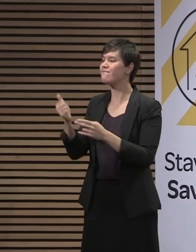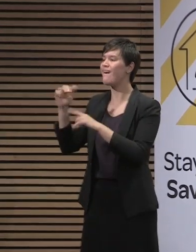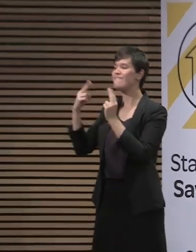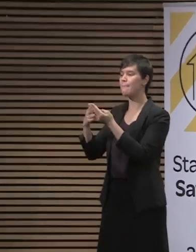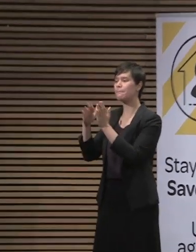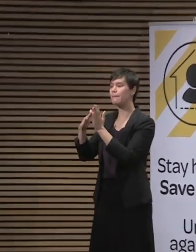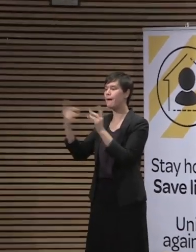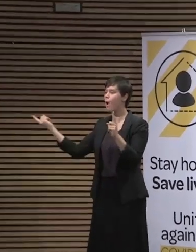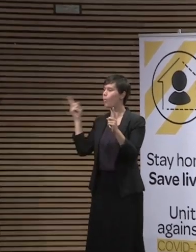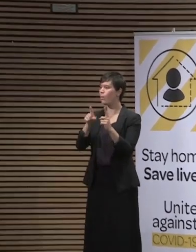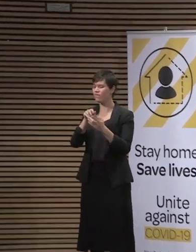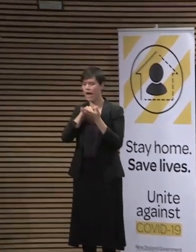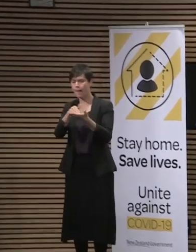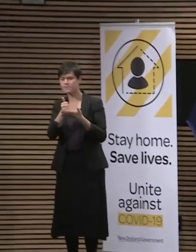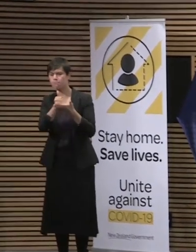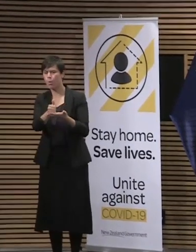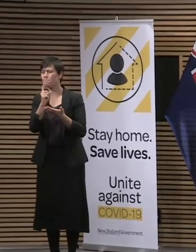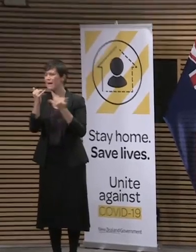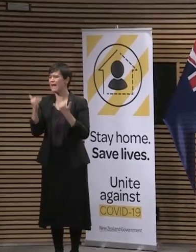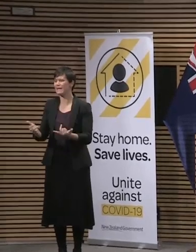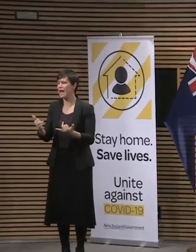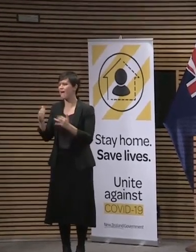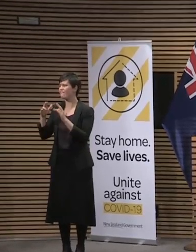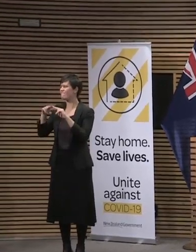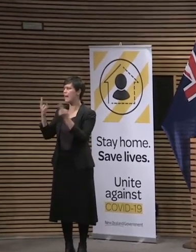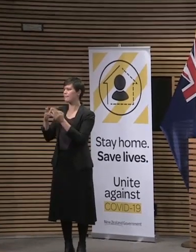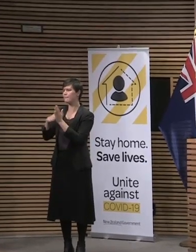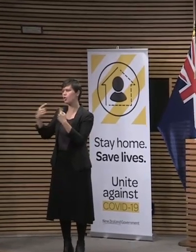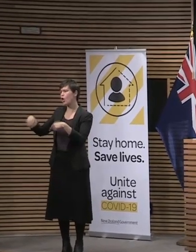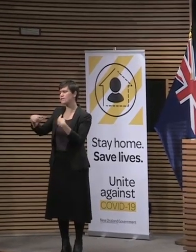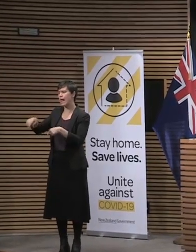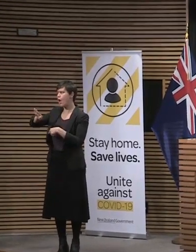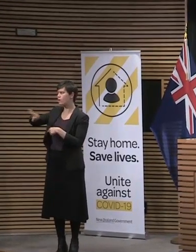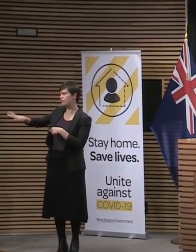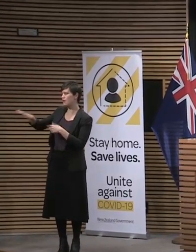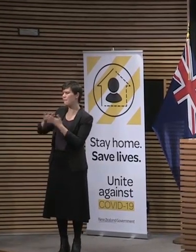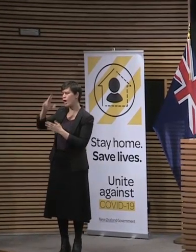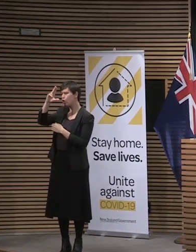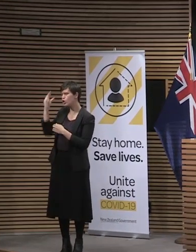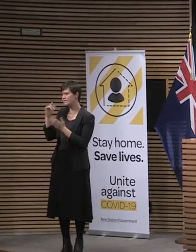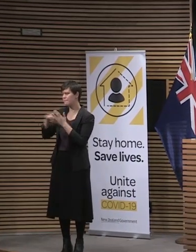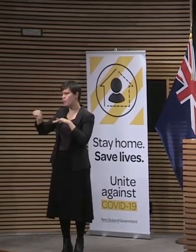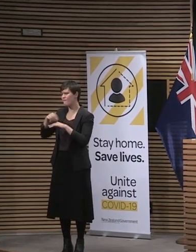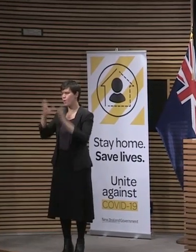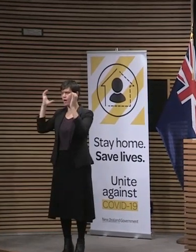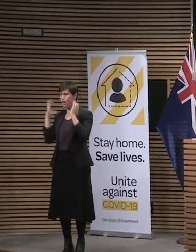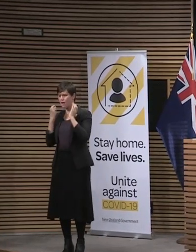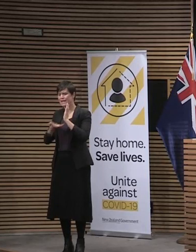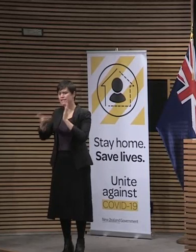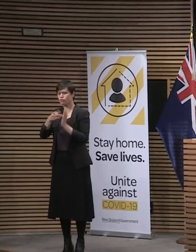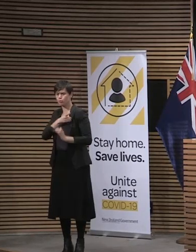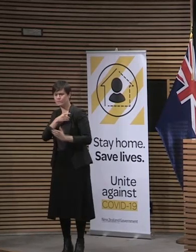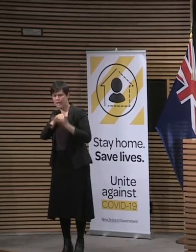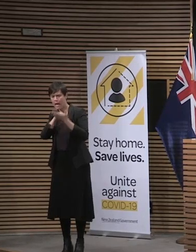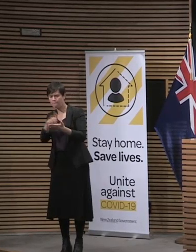are in extraordinary times, and so in this area, of course, in the provision of healthcare, there are extraordinary measures being taken. I